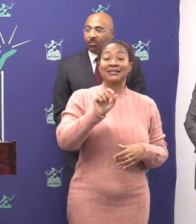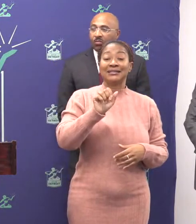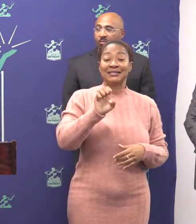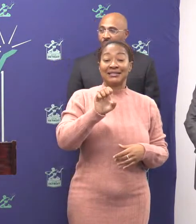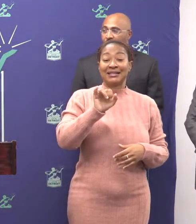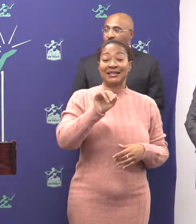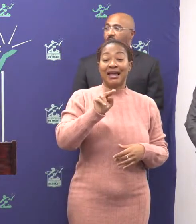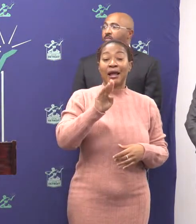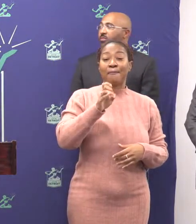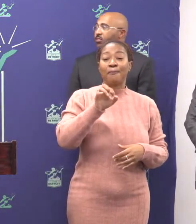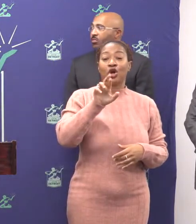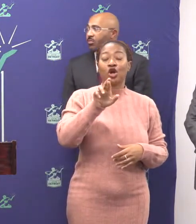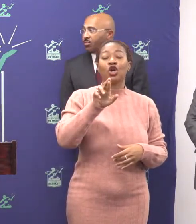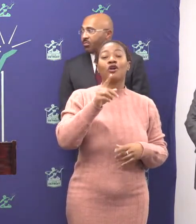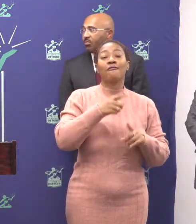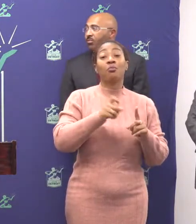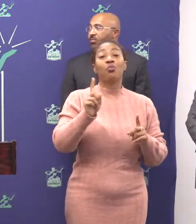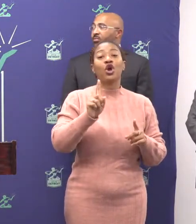Goodwill Industries. Thank you.